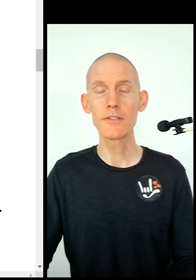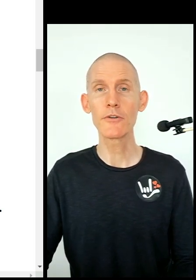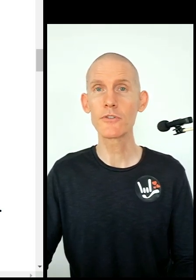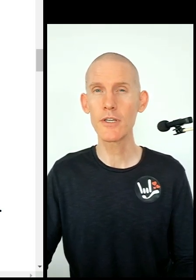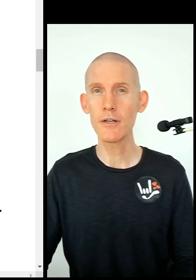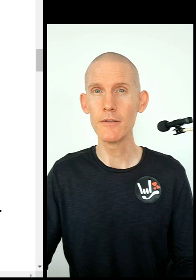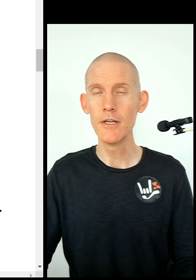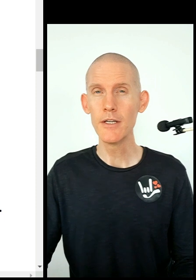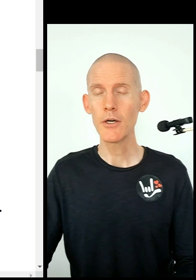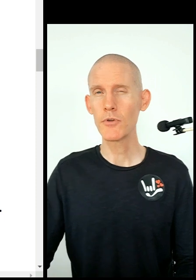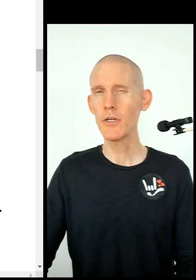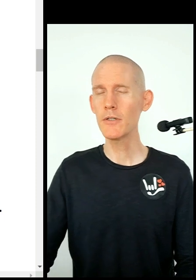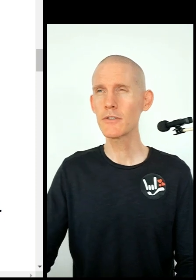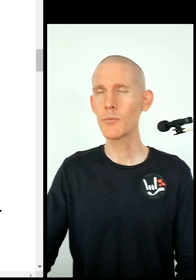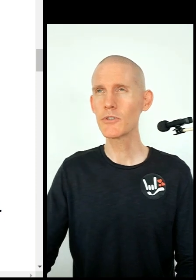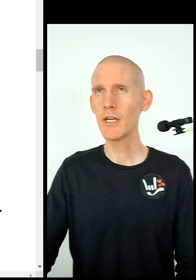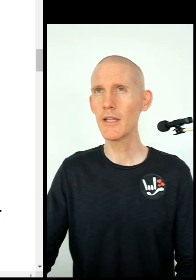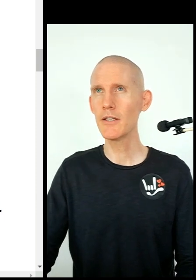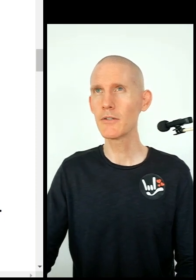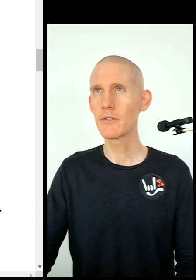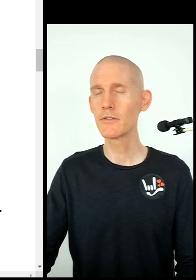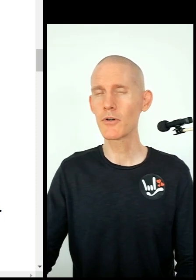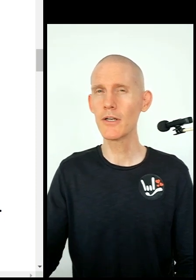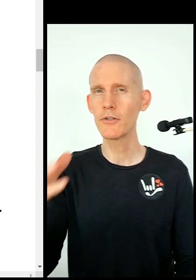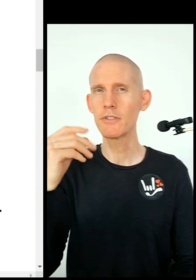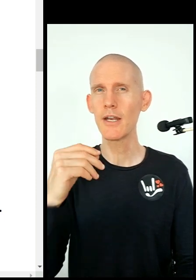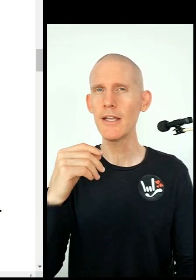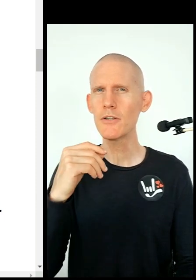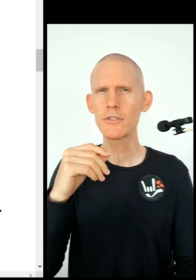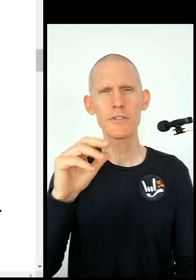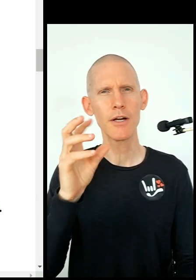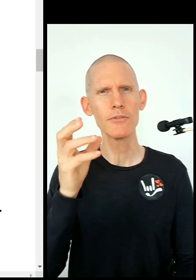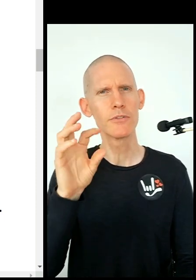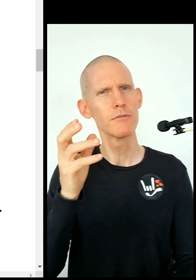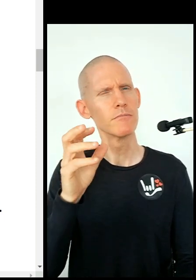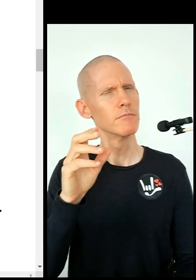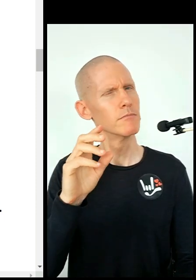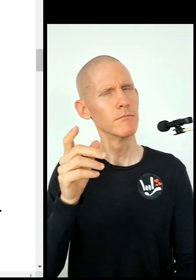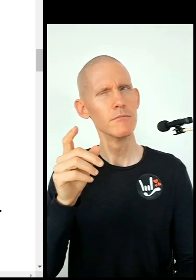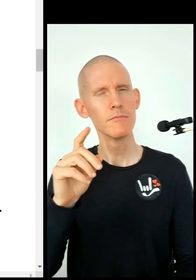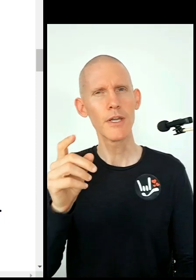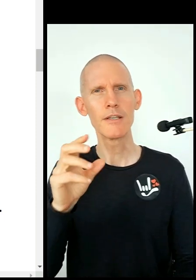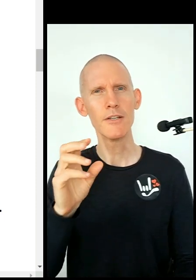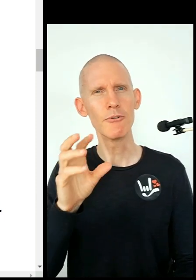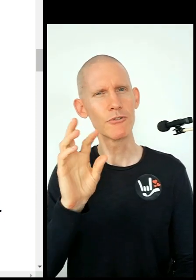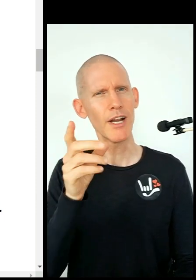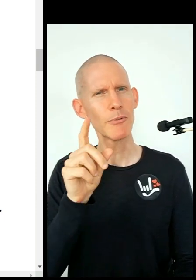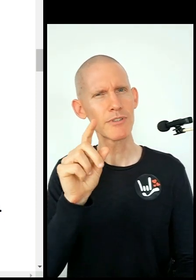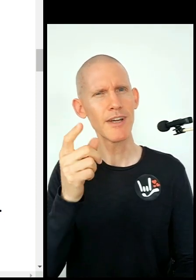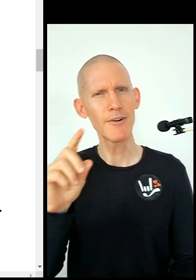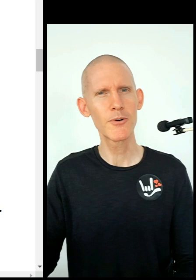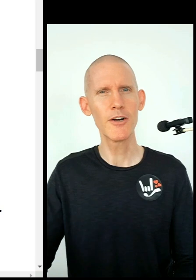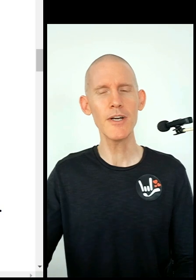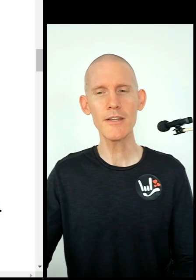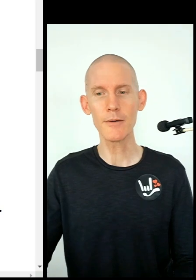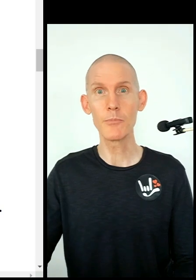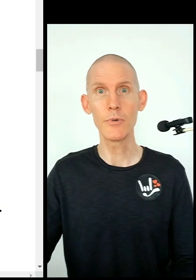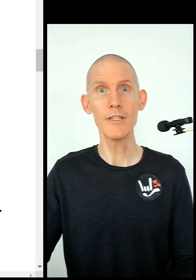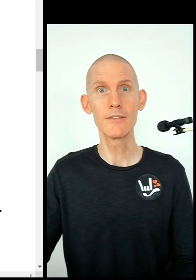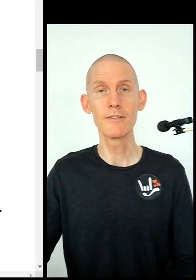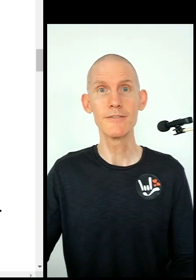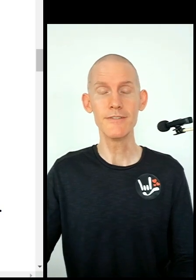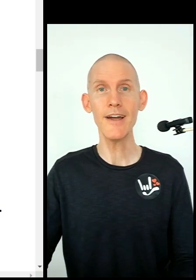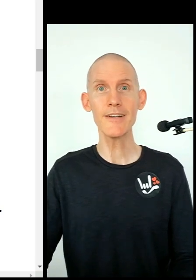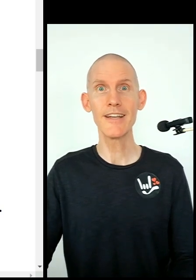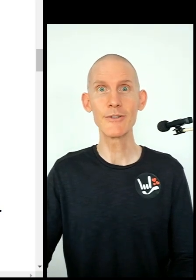your ASL skill. Now, if you hear someone say that and you're trying to understand English, it sounds like, grammar is not quite right there,